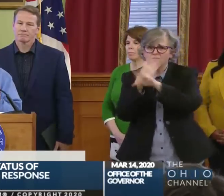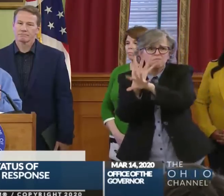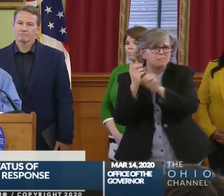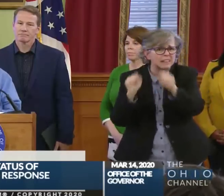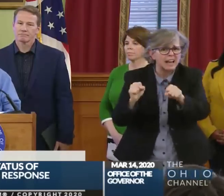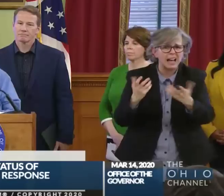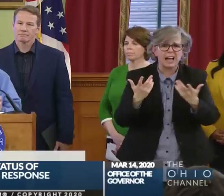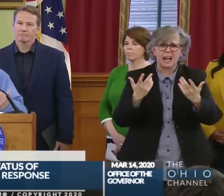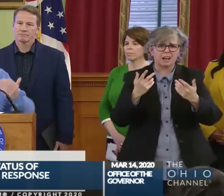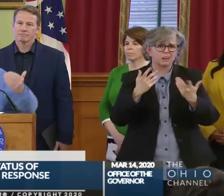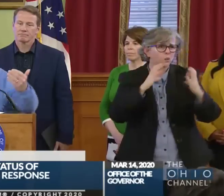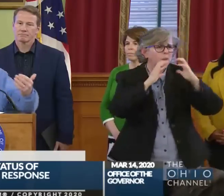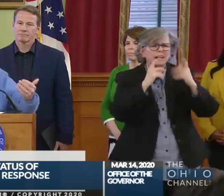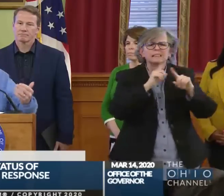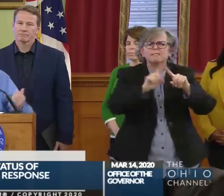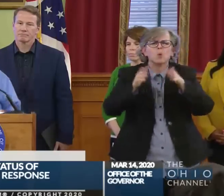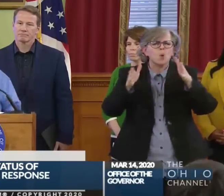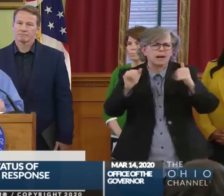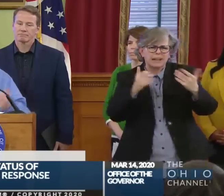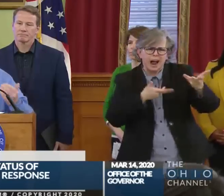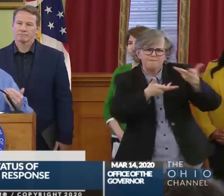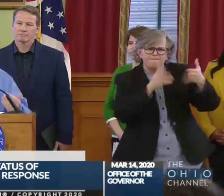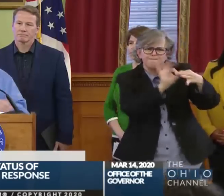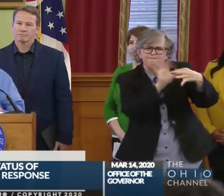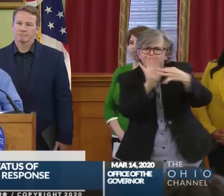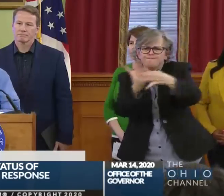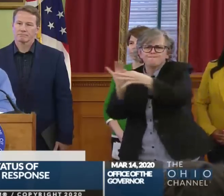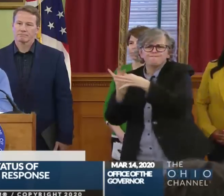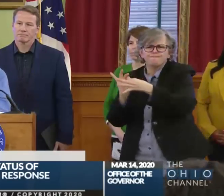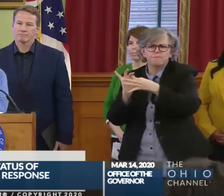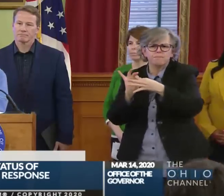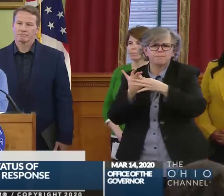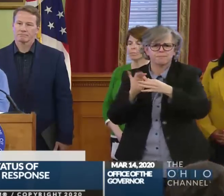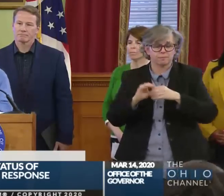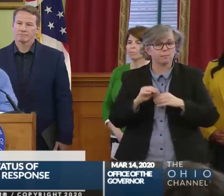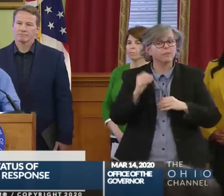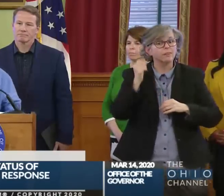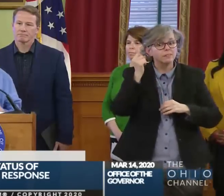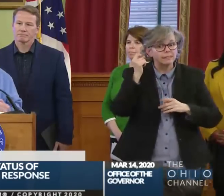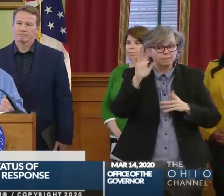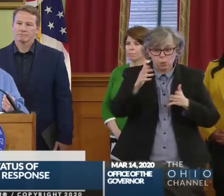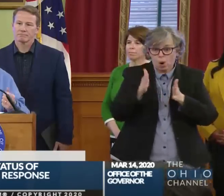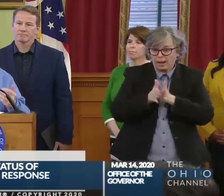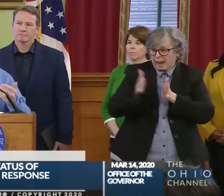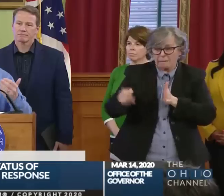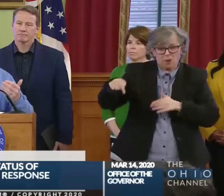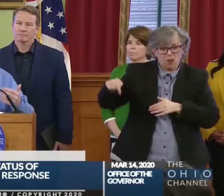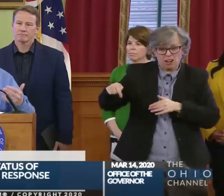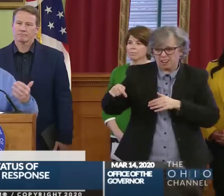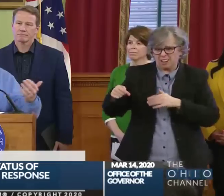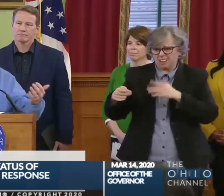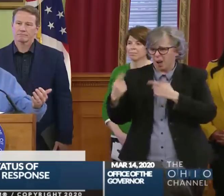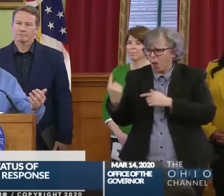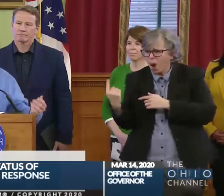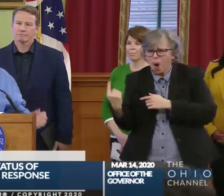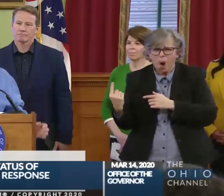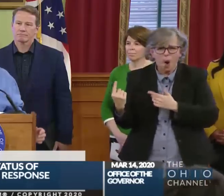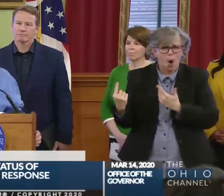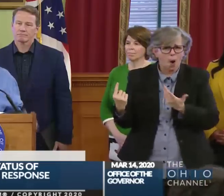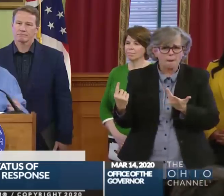you've got a neighbor who is isolating herself or himself, and maybe they're elderly, if there's ways to reach out to